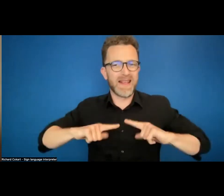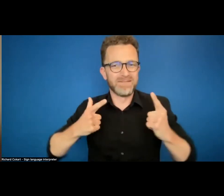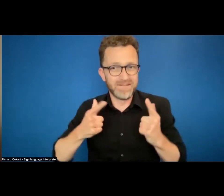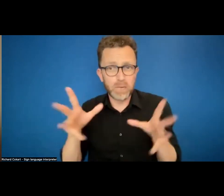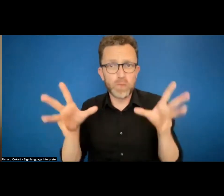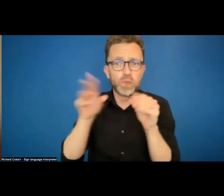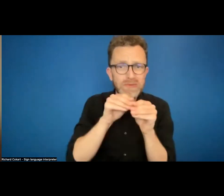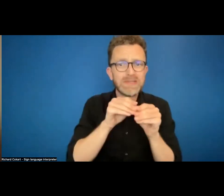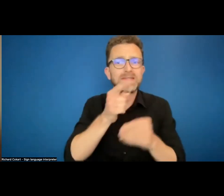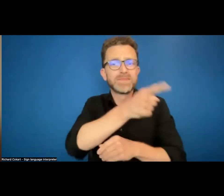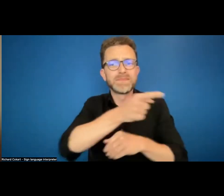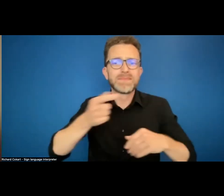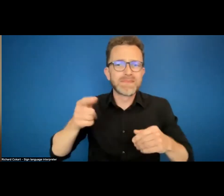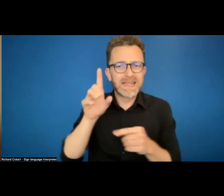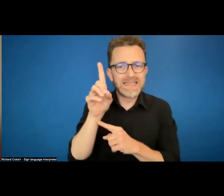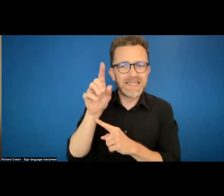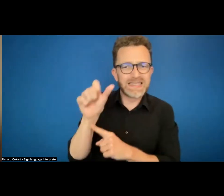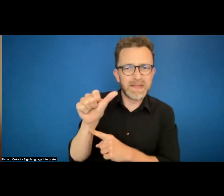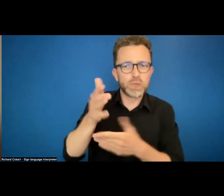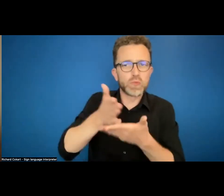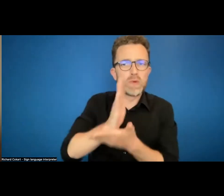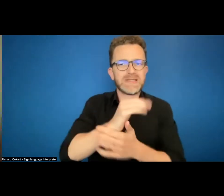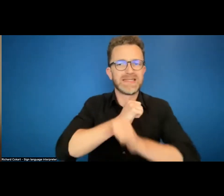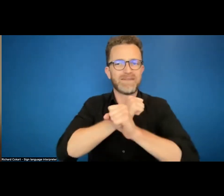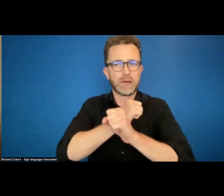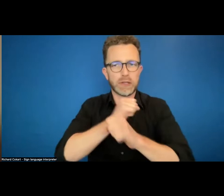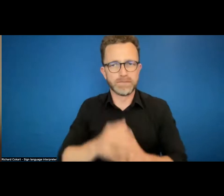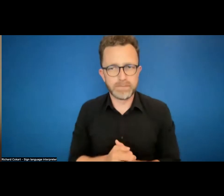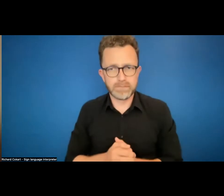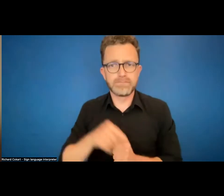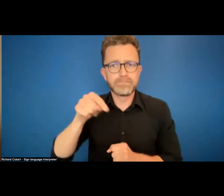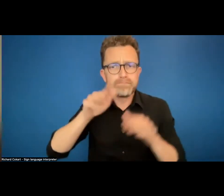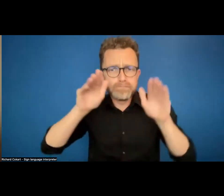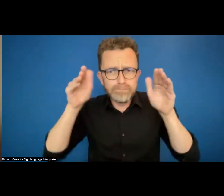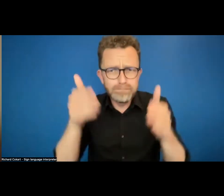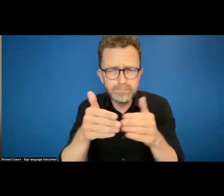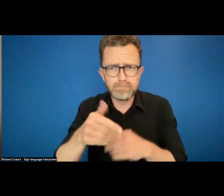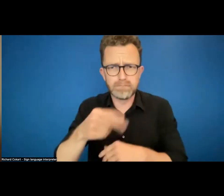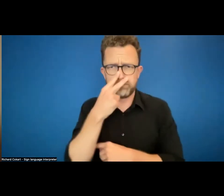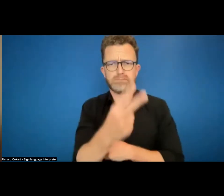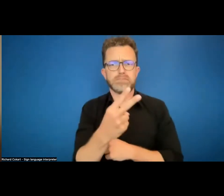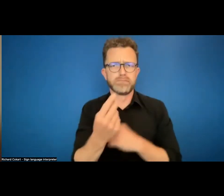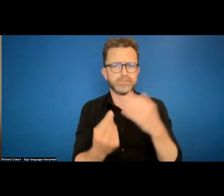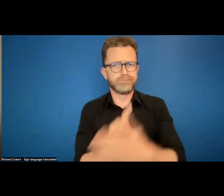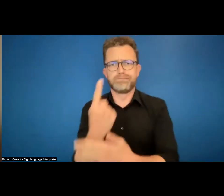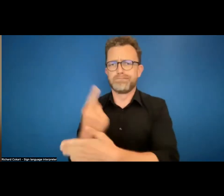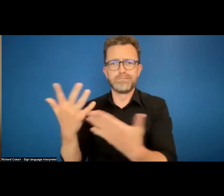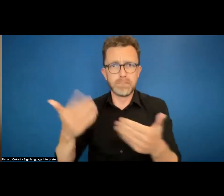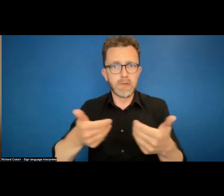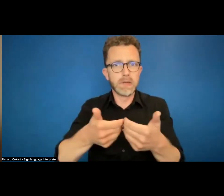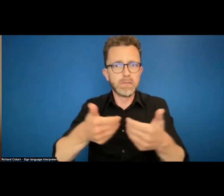As a result of the war in Ukraine, despite the lessons learned during COVID. We have